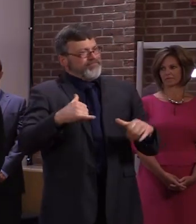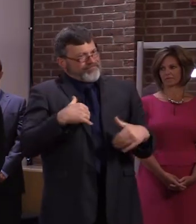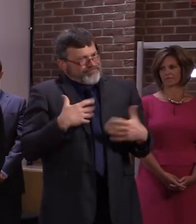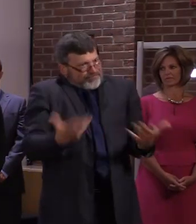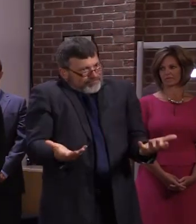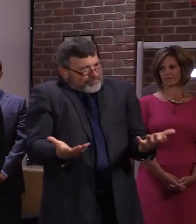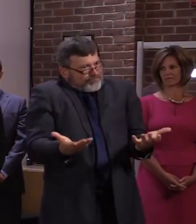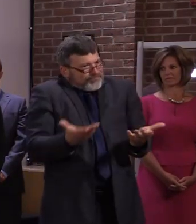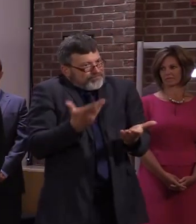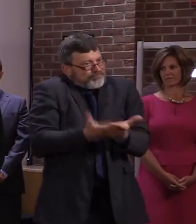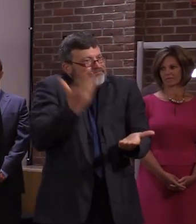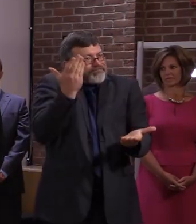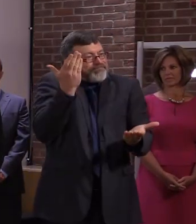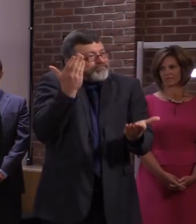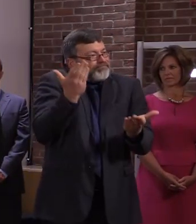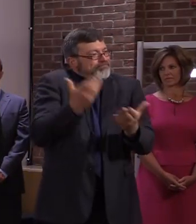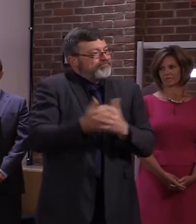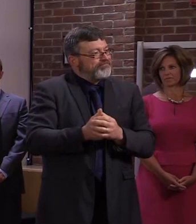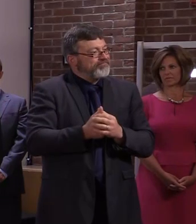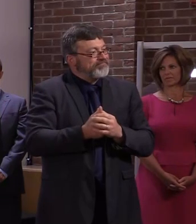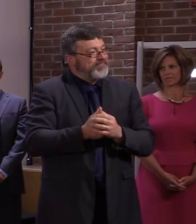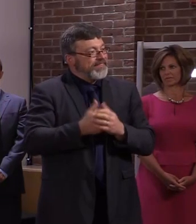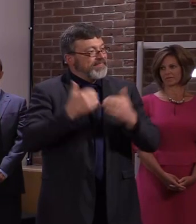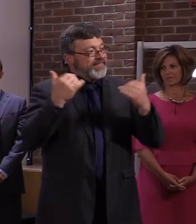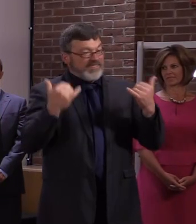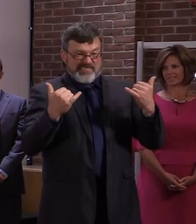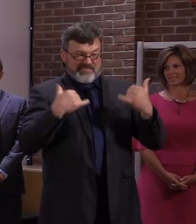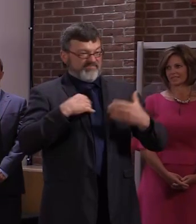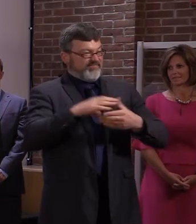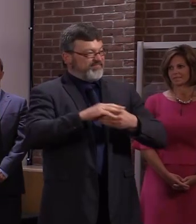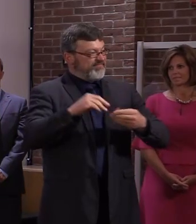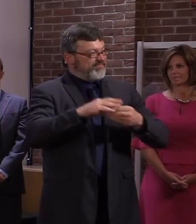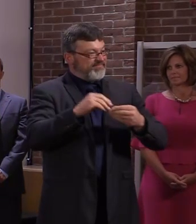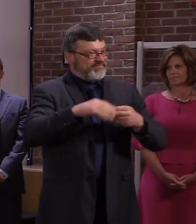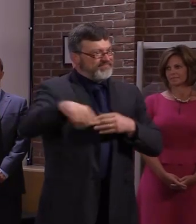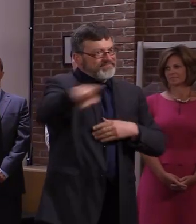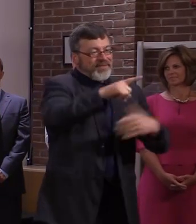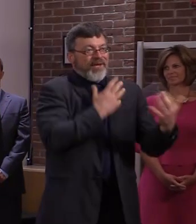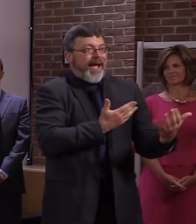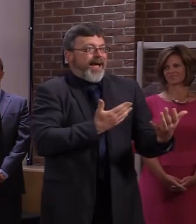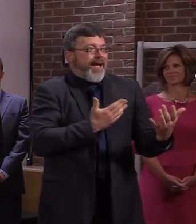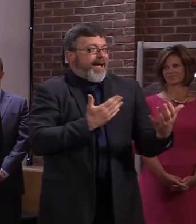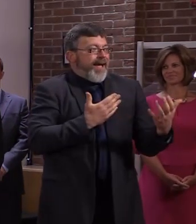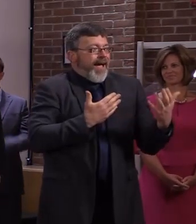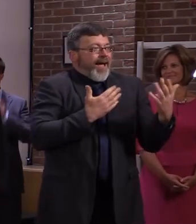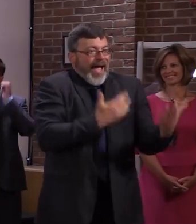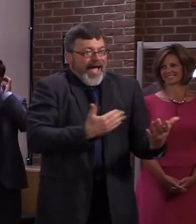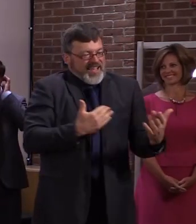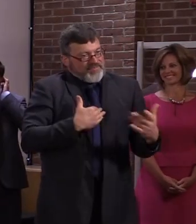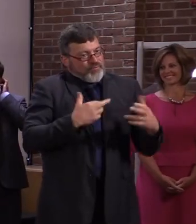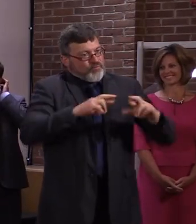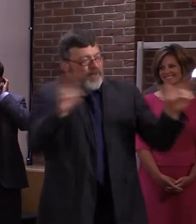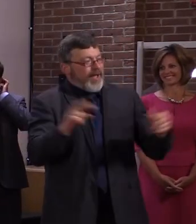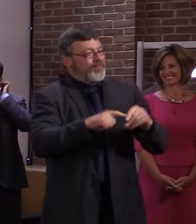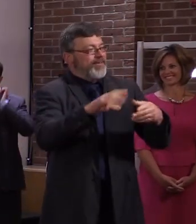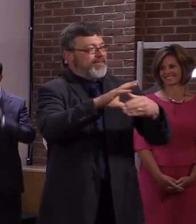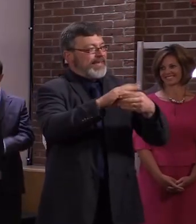Now, here's the news many have been waiting to hear, and I've been waiting to deliver for 15